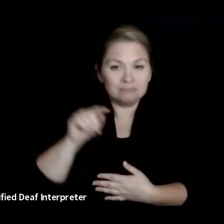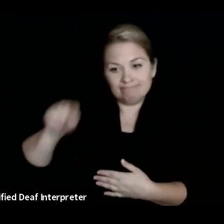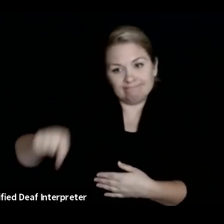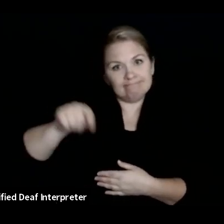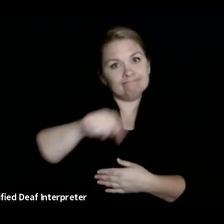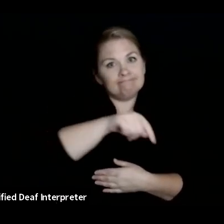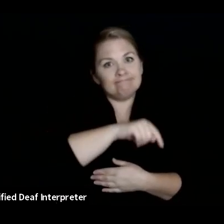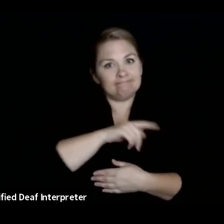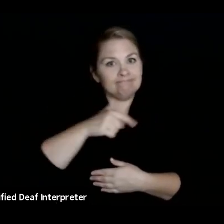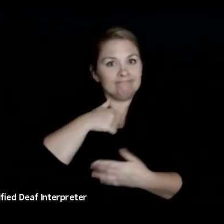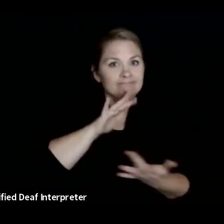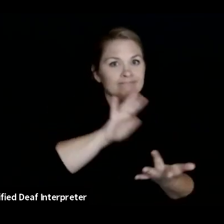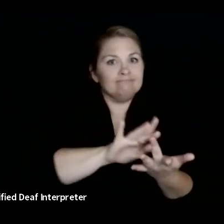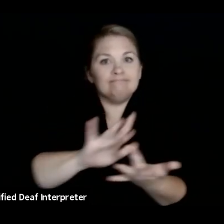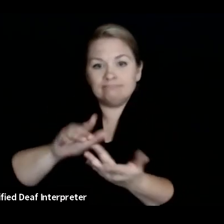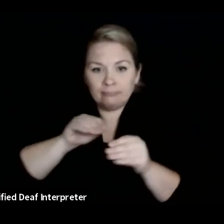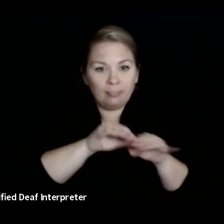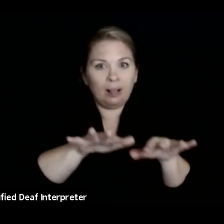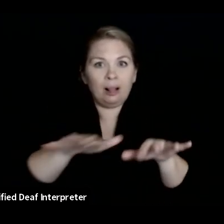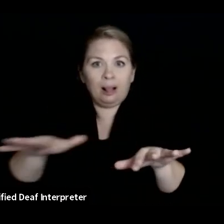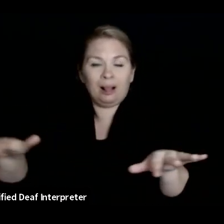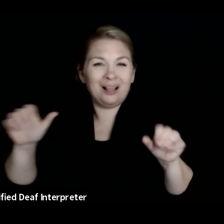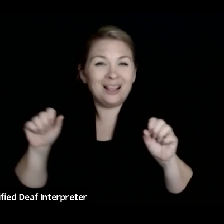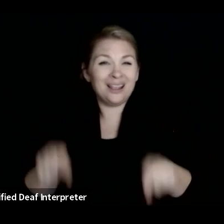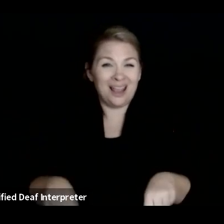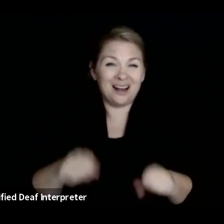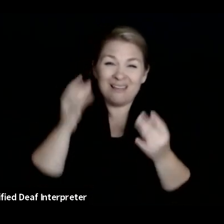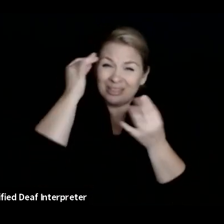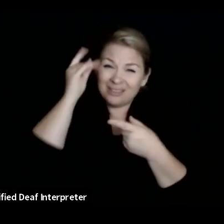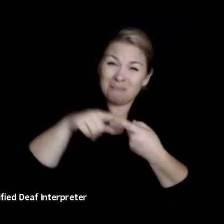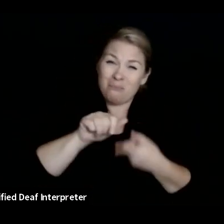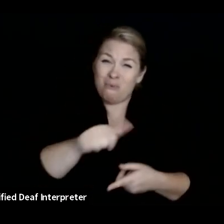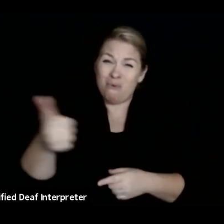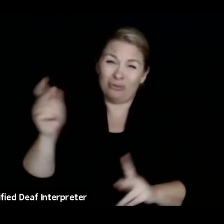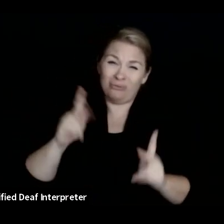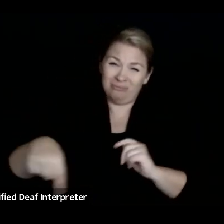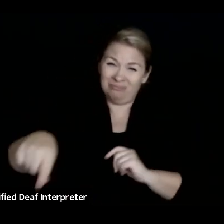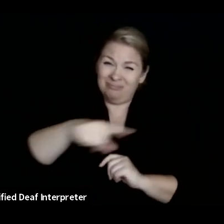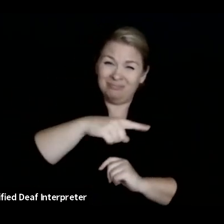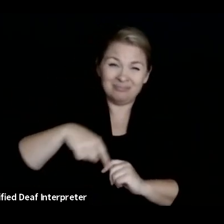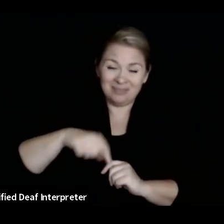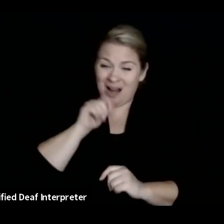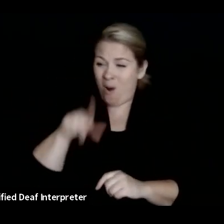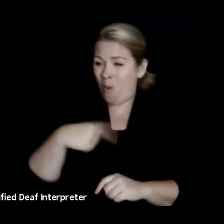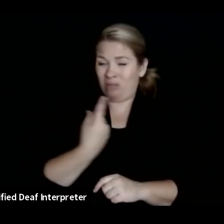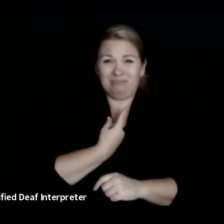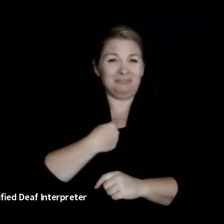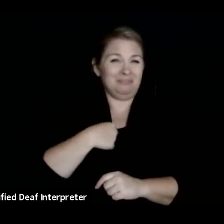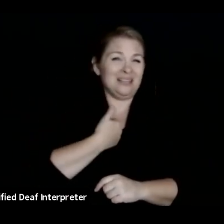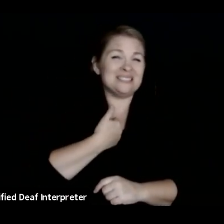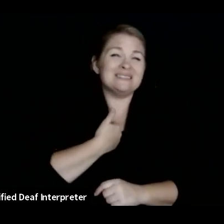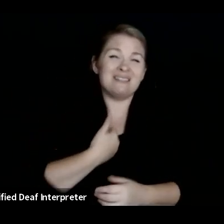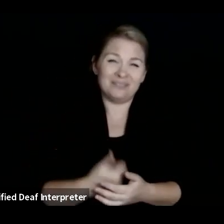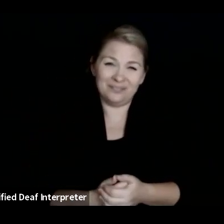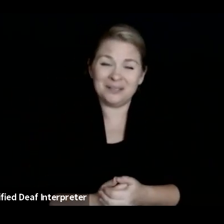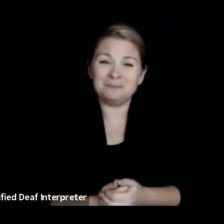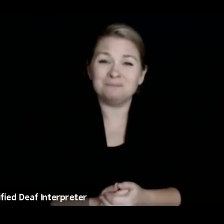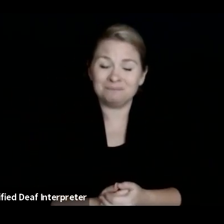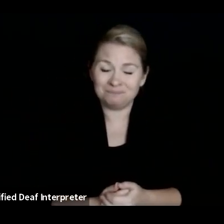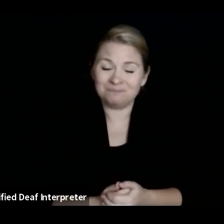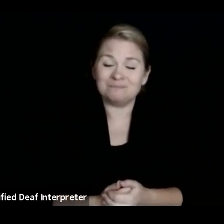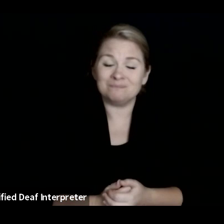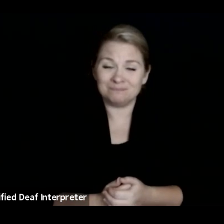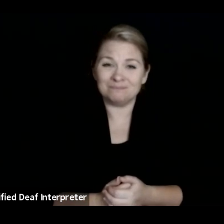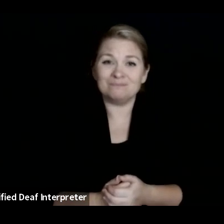So always consider the many roles that you have in your life. Minnesota's public health system, healthcare